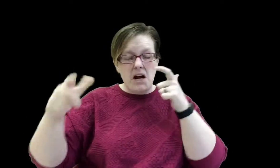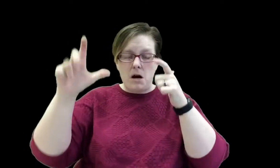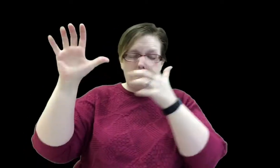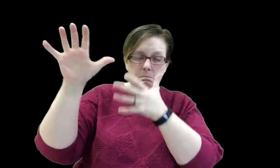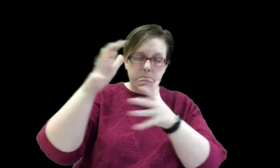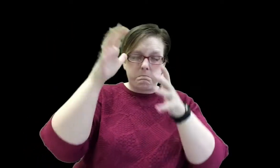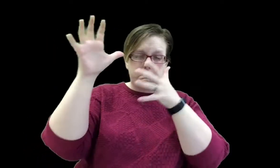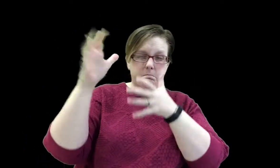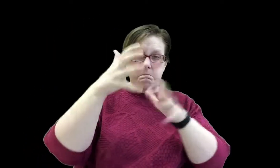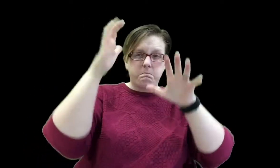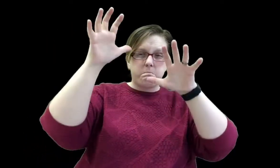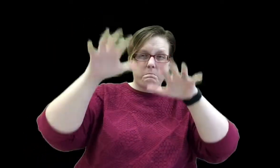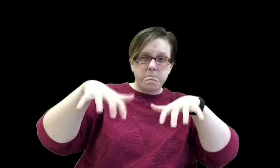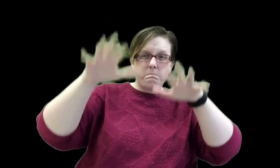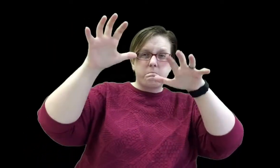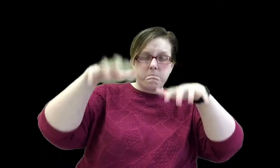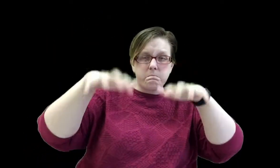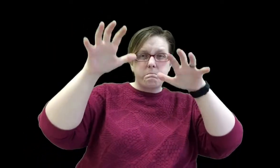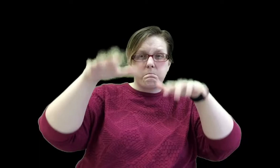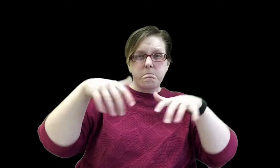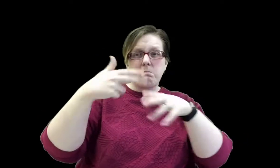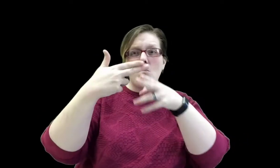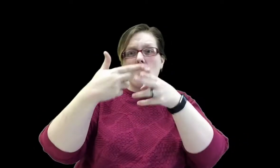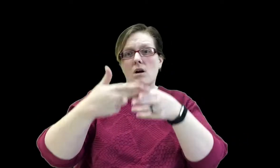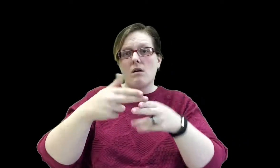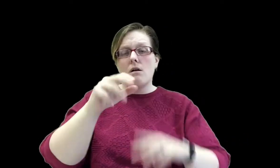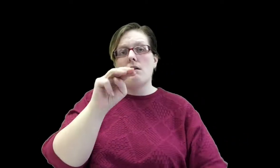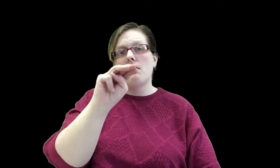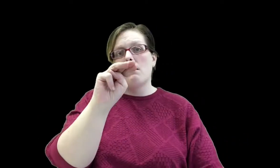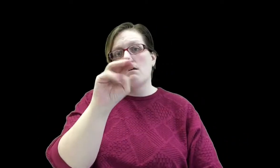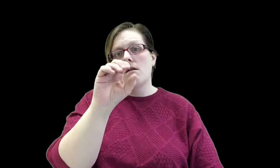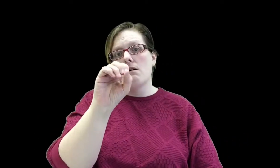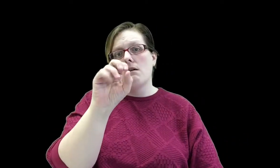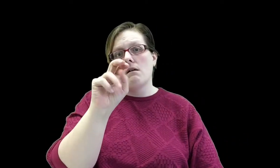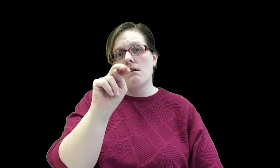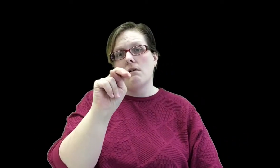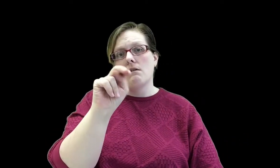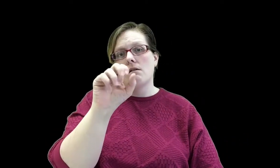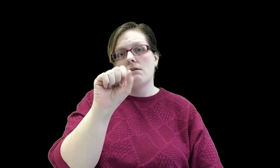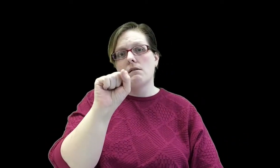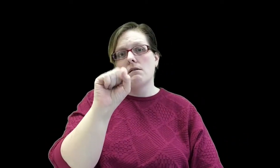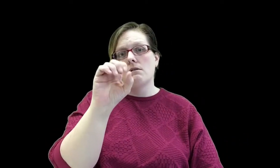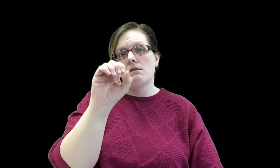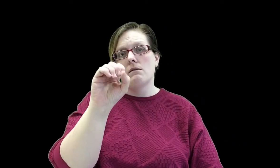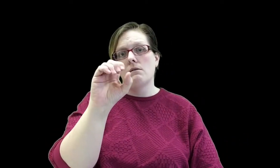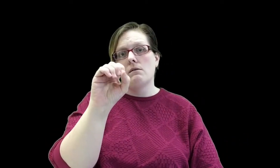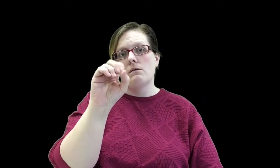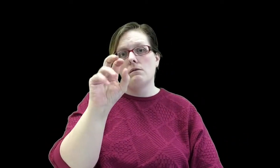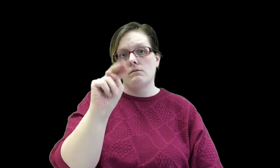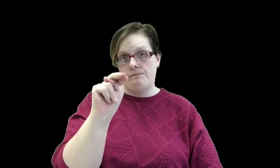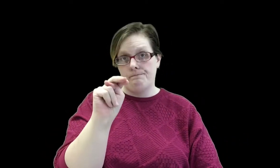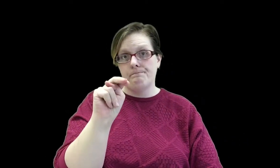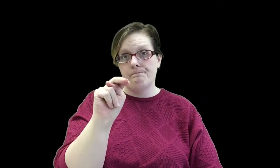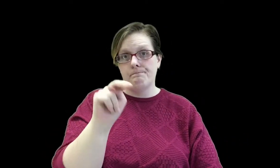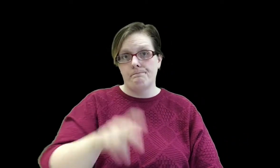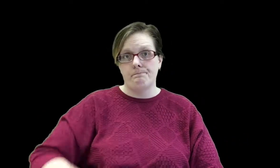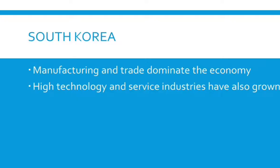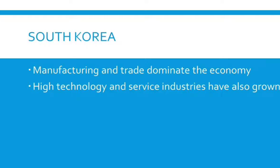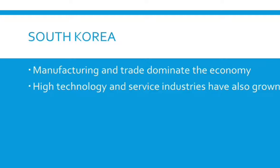a big problem called monsoons, heavy rains and winds that come every year.